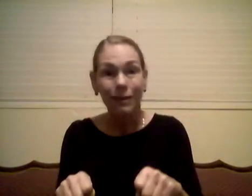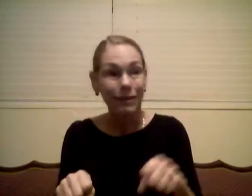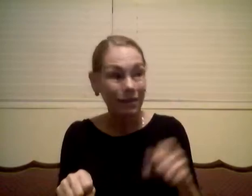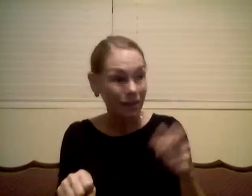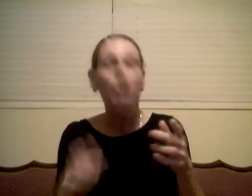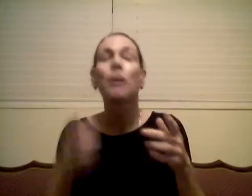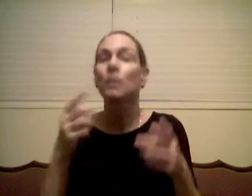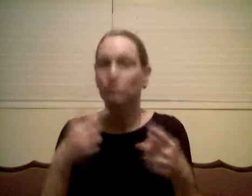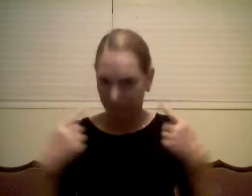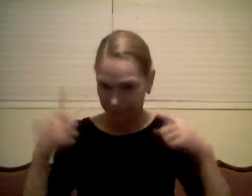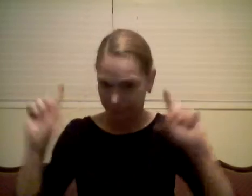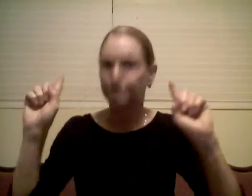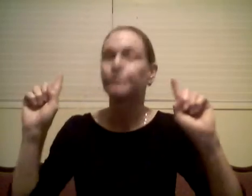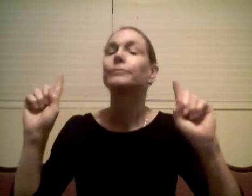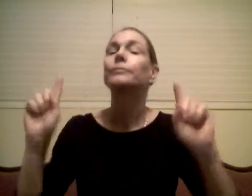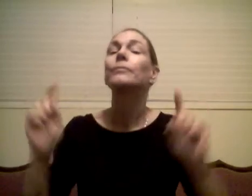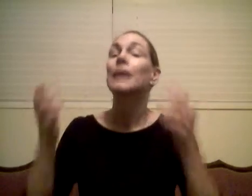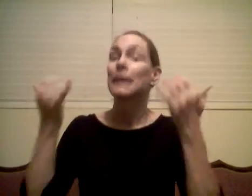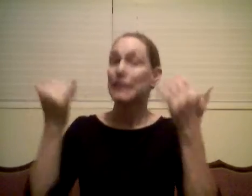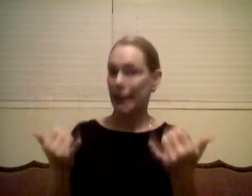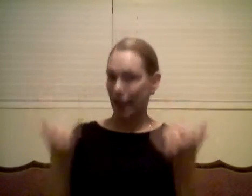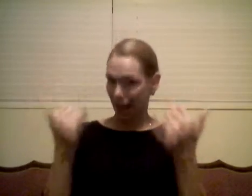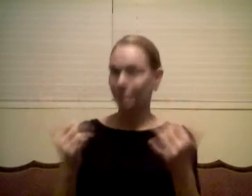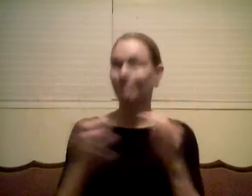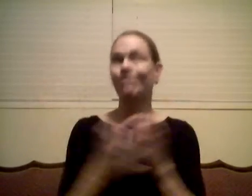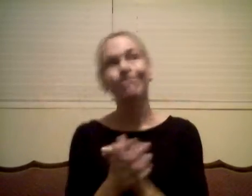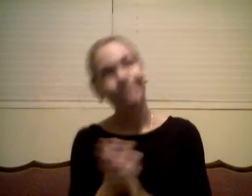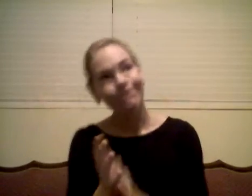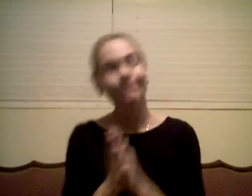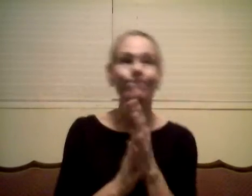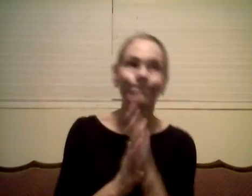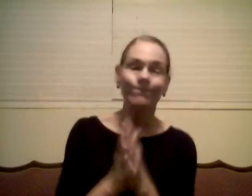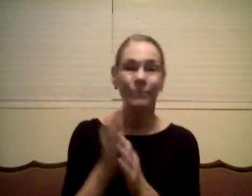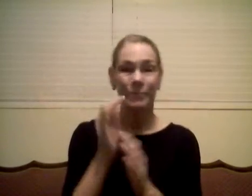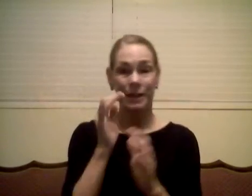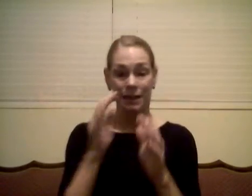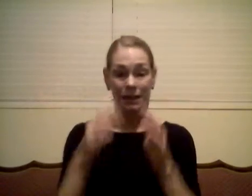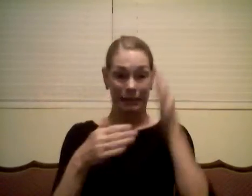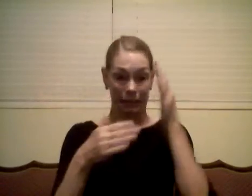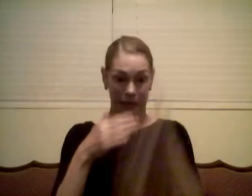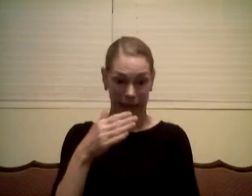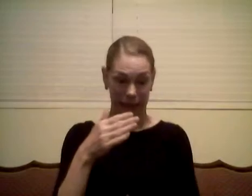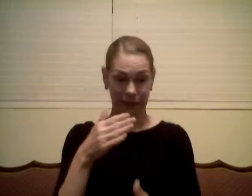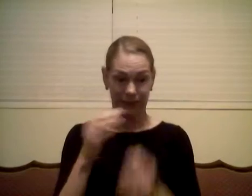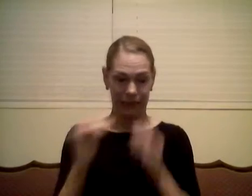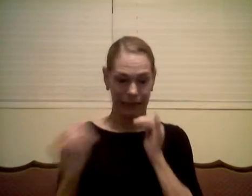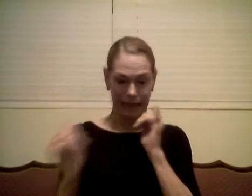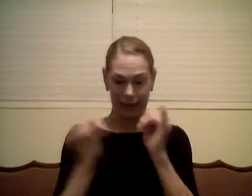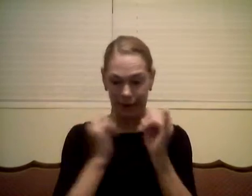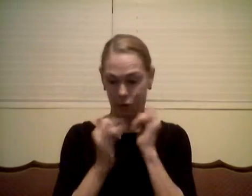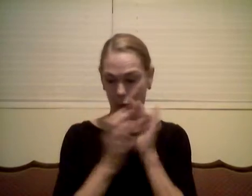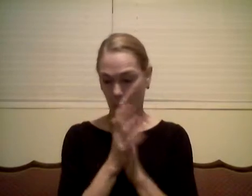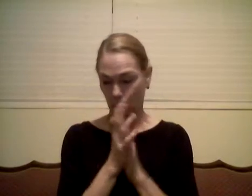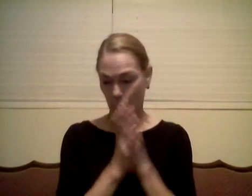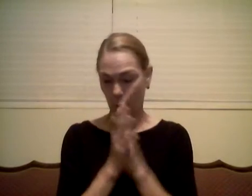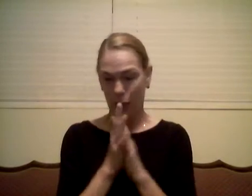model. So now it's getting to be time to wrap up that interview, and this can be really awkward for a lot of folks. How do I close an interview, Mylene?